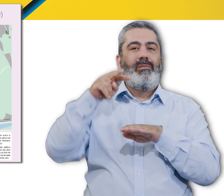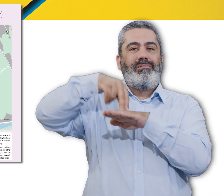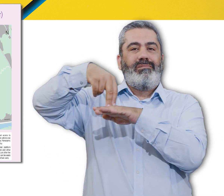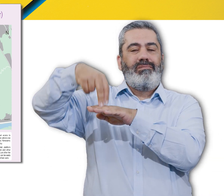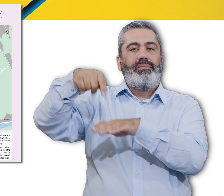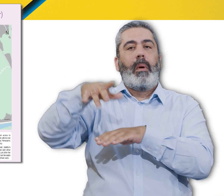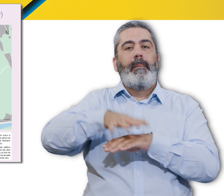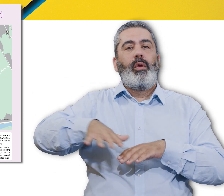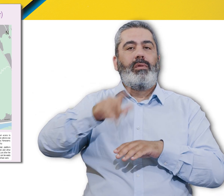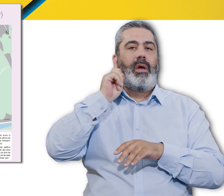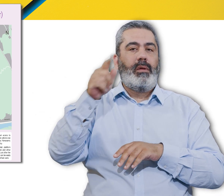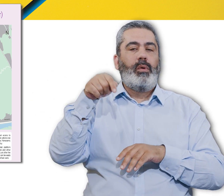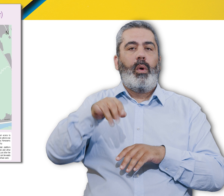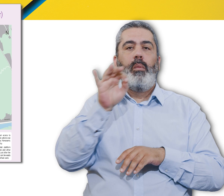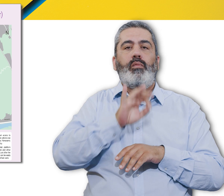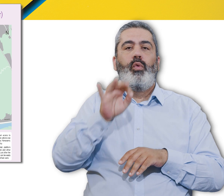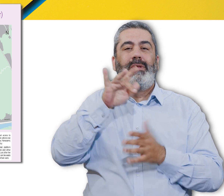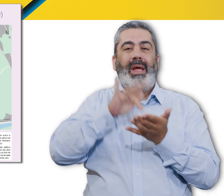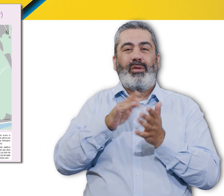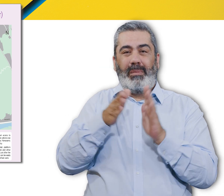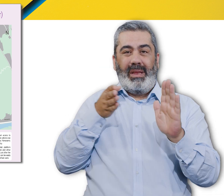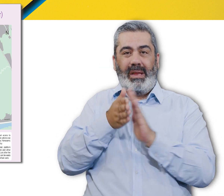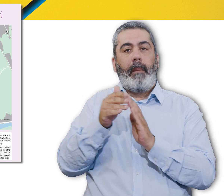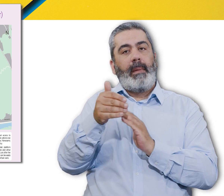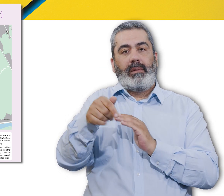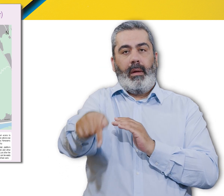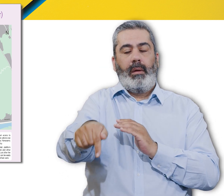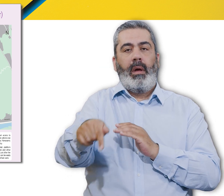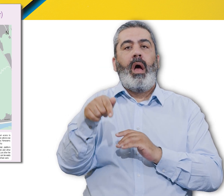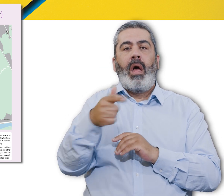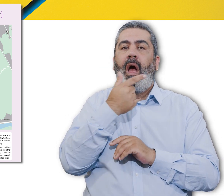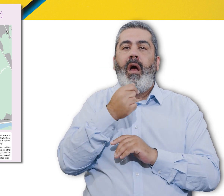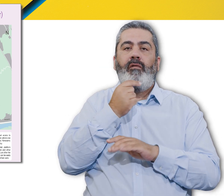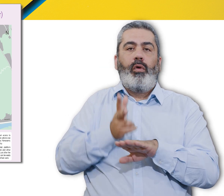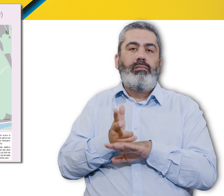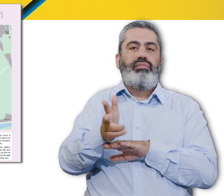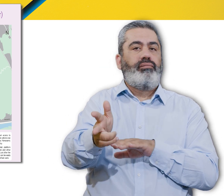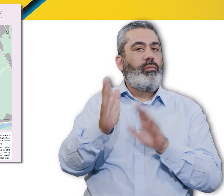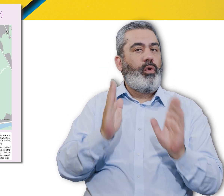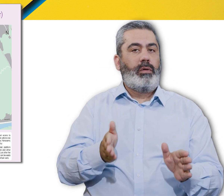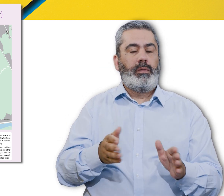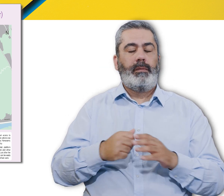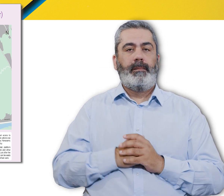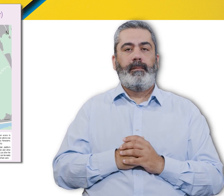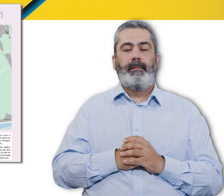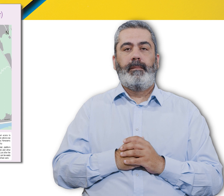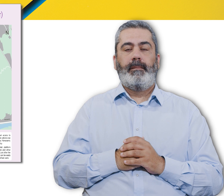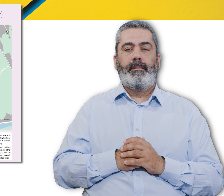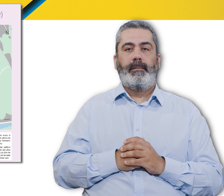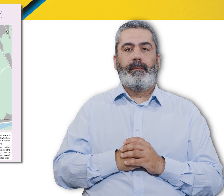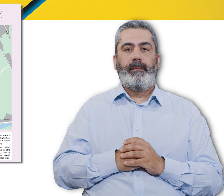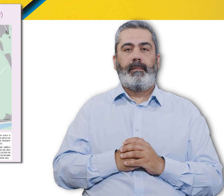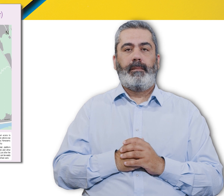removable, platform for hosting festivals and other events in the area just after the main gate, which can be easily accessed by wheelchair